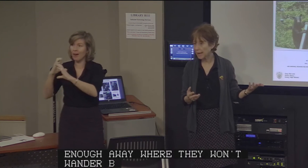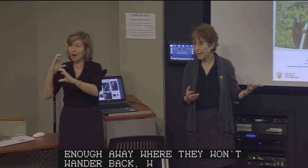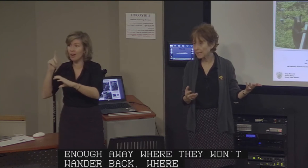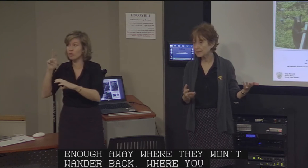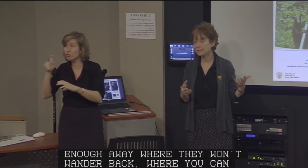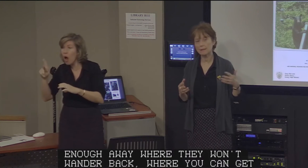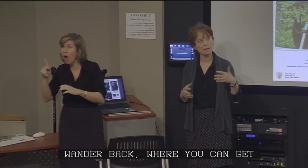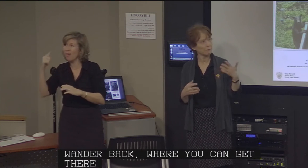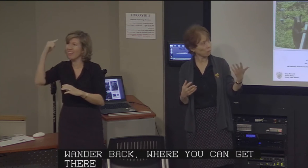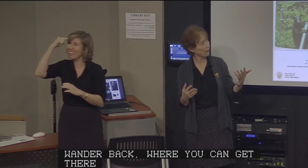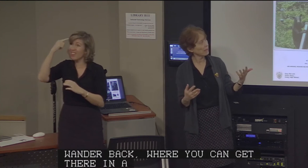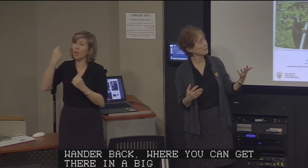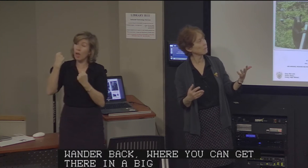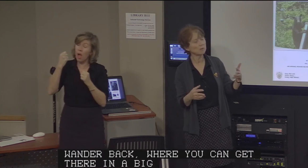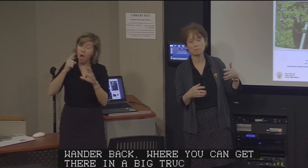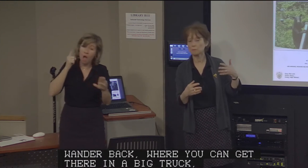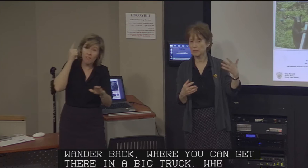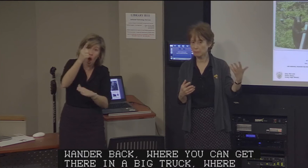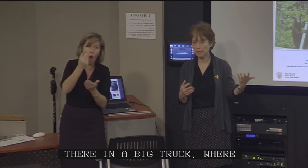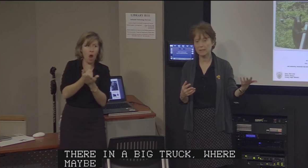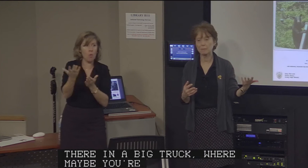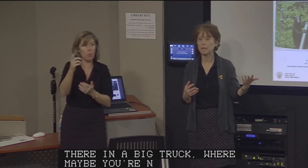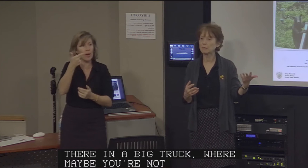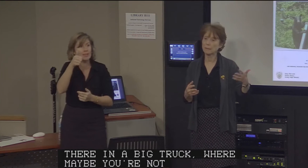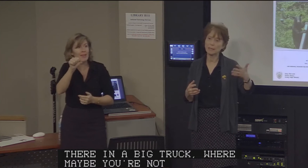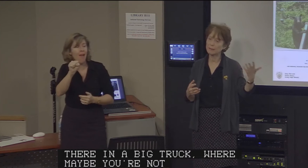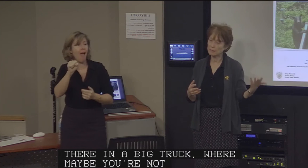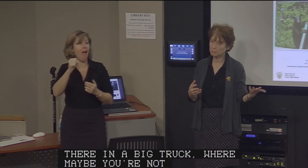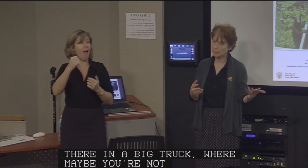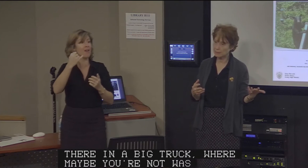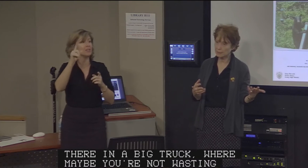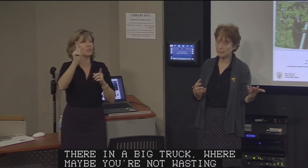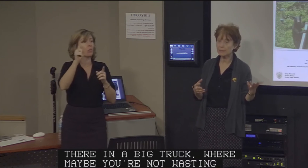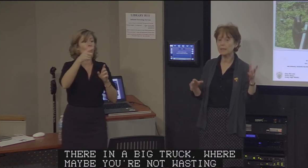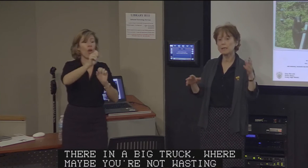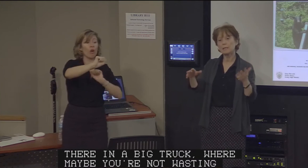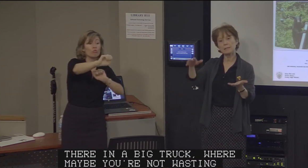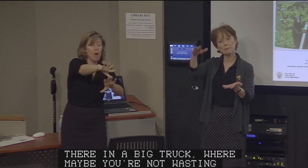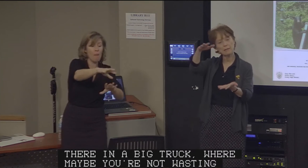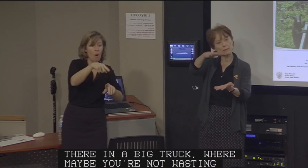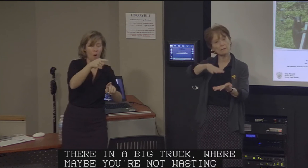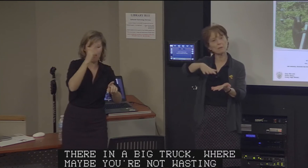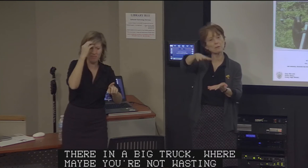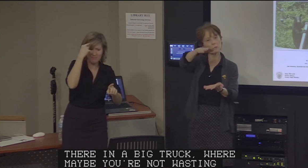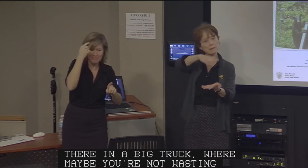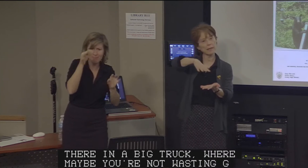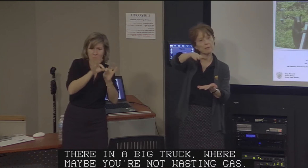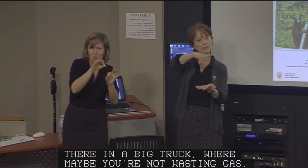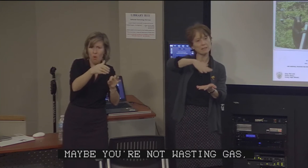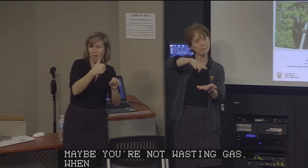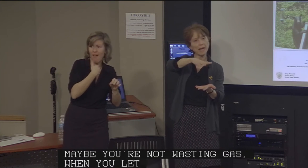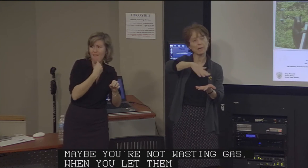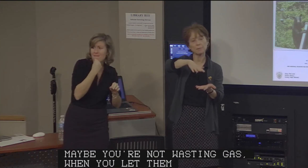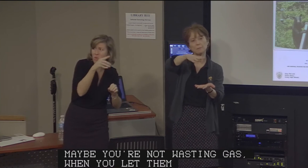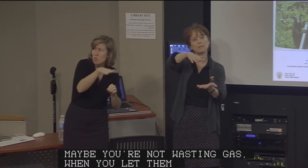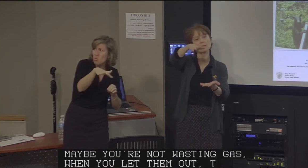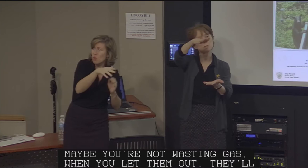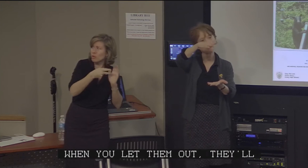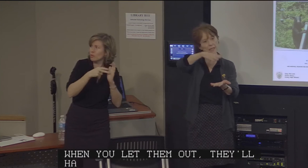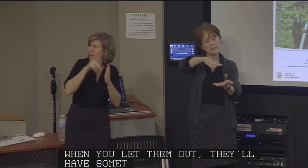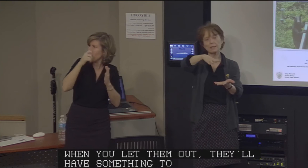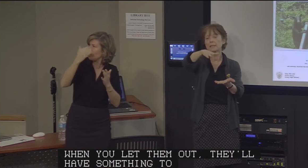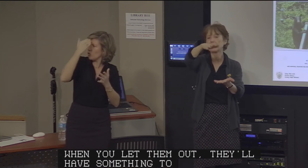wasting gas, where when you let them out, they'll have something to eat. So he learned to layer these maps with